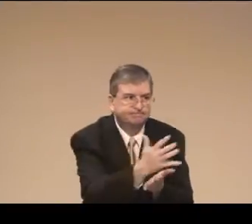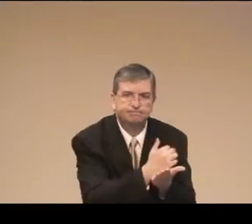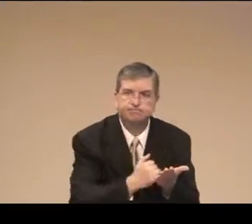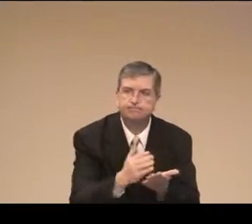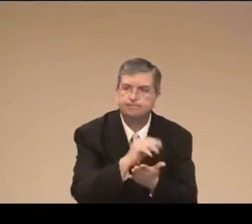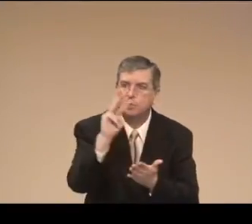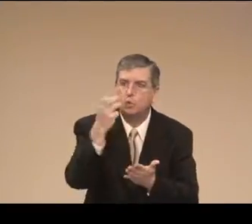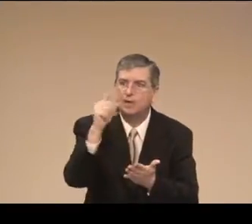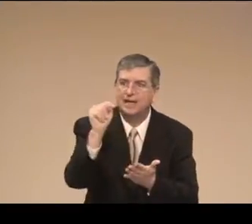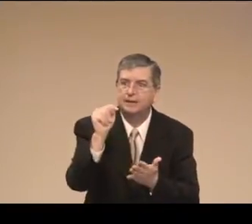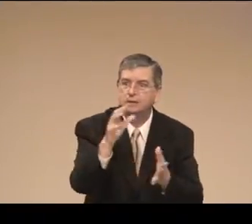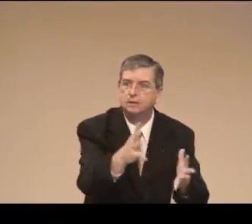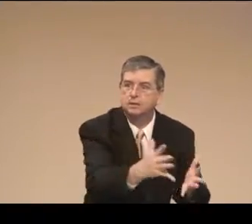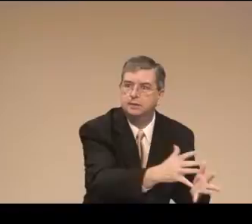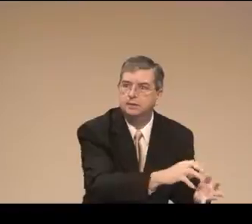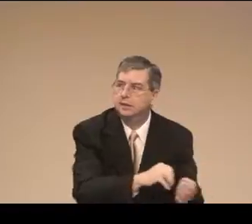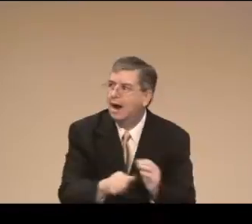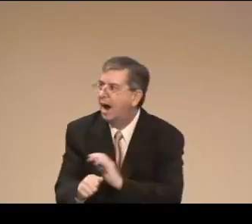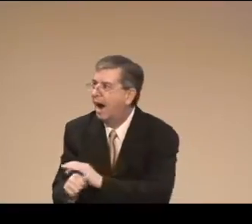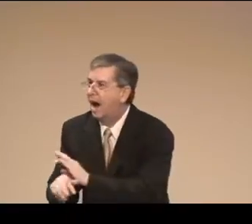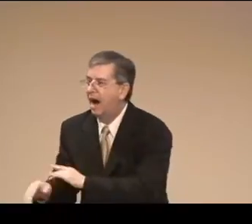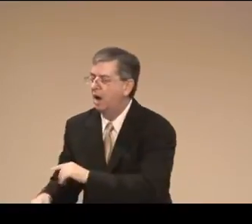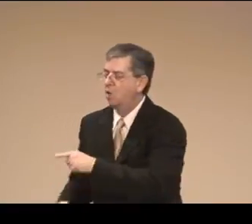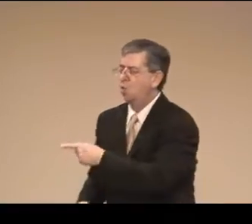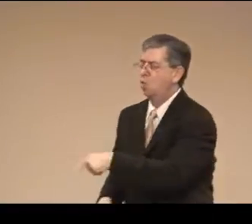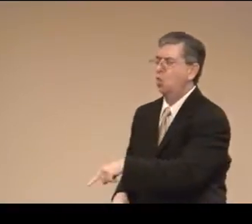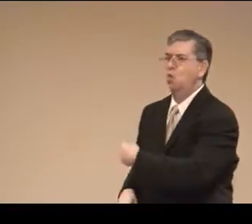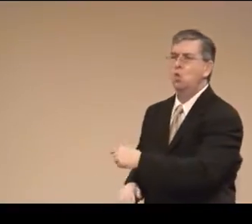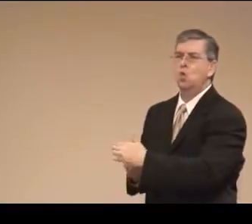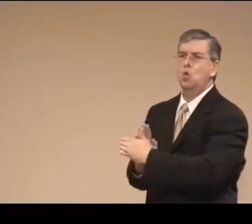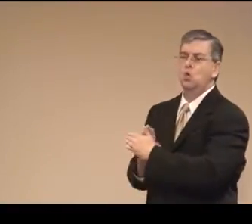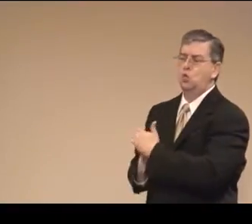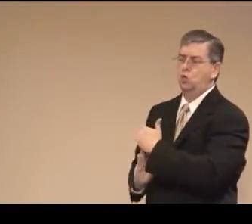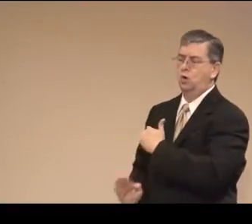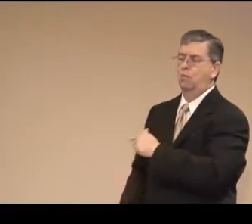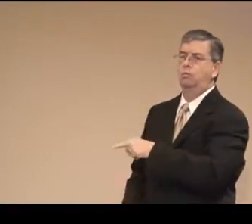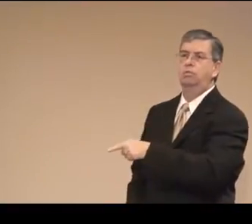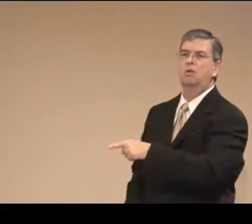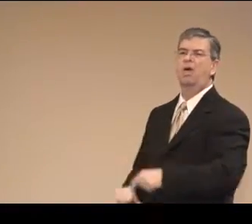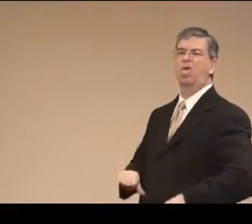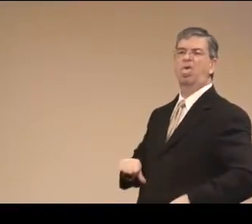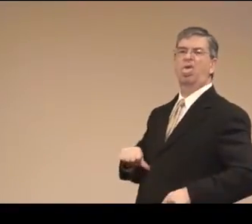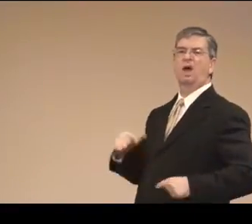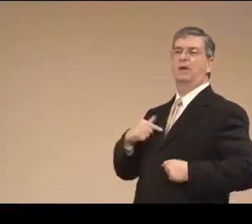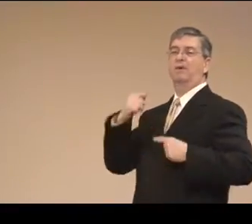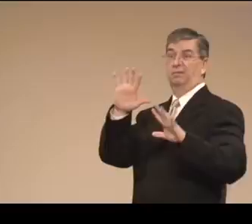He was a man of humility who took and gathered up what wheat he could and hid